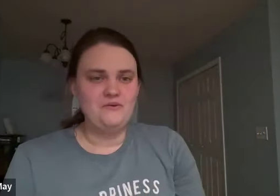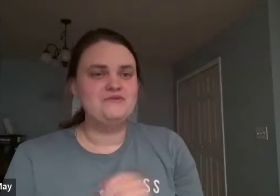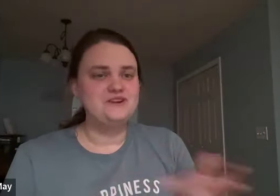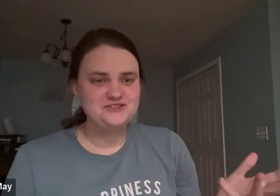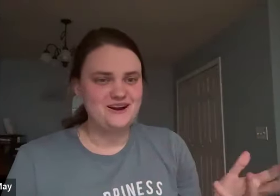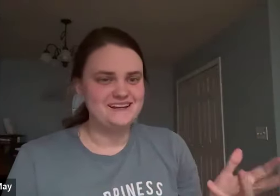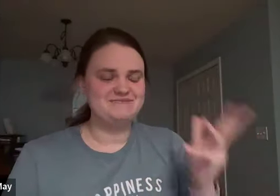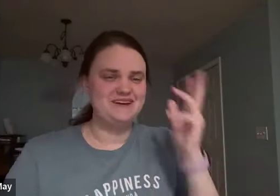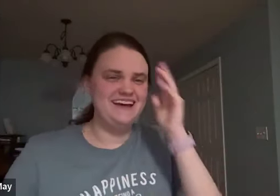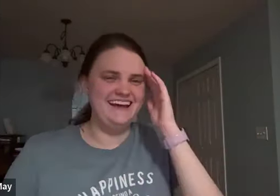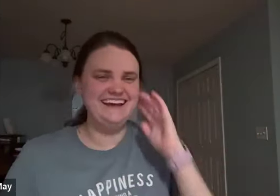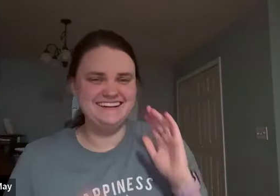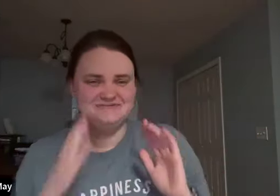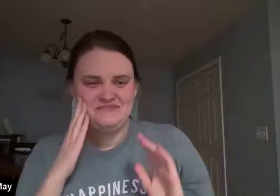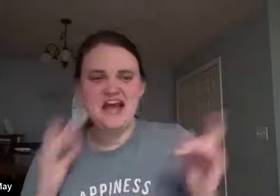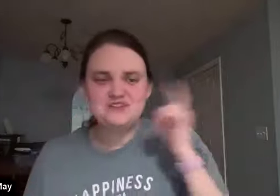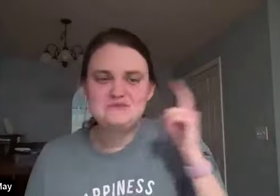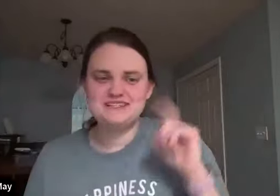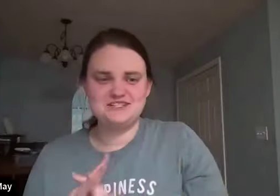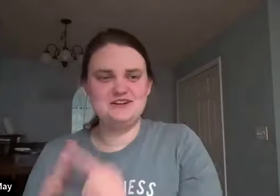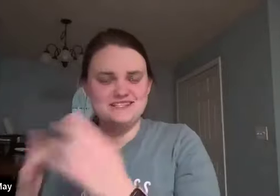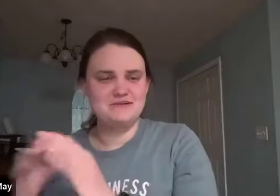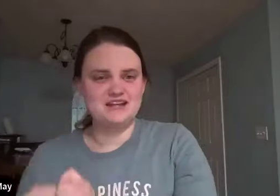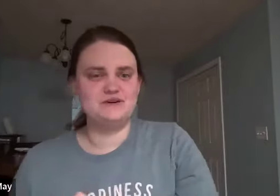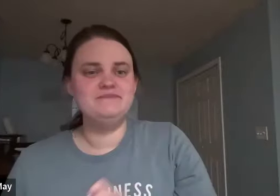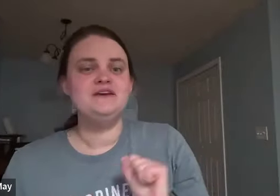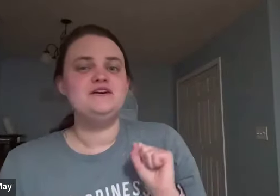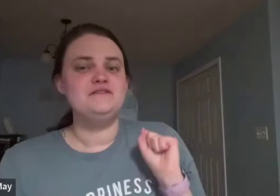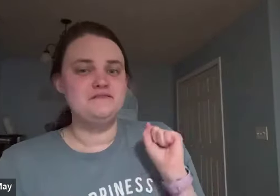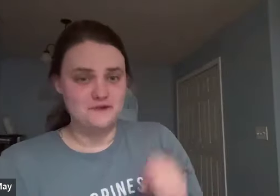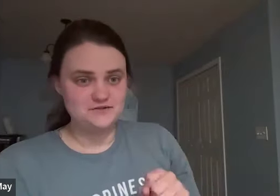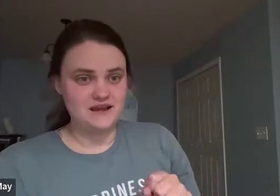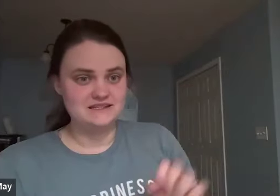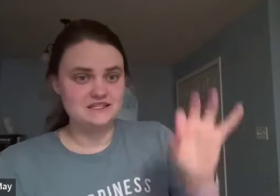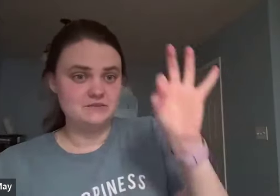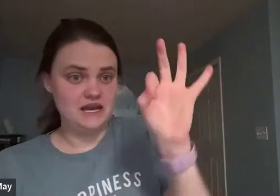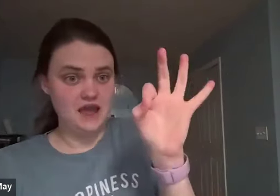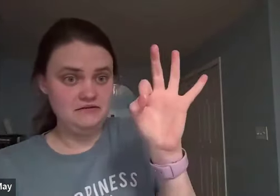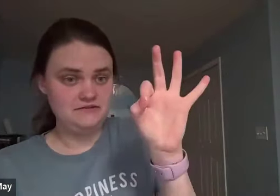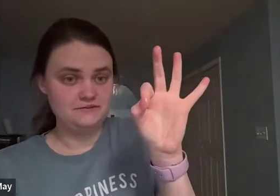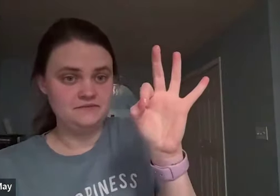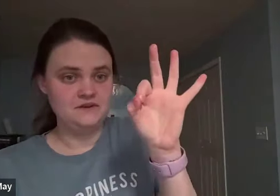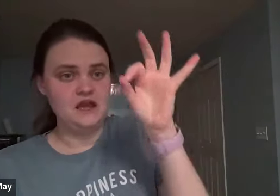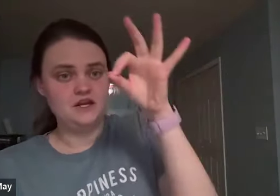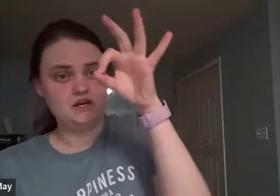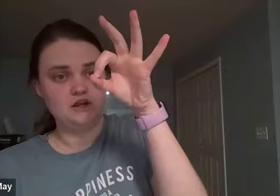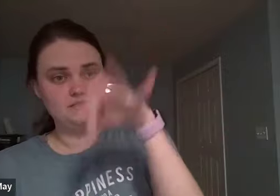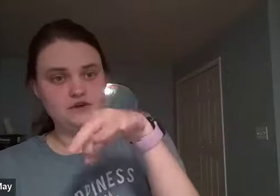Oh, French fries. I knew once I started this, I would catch one. French fries is going to be an F, and you're going to go